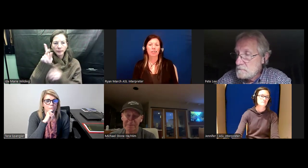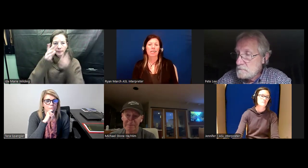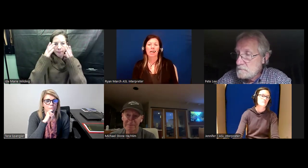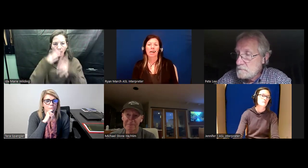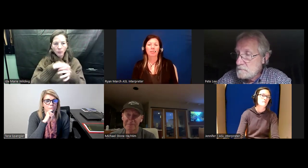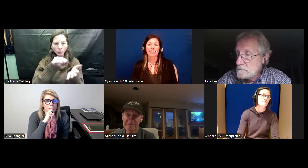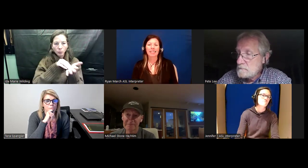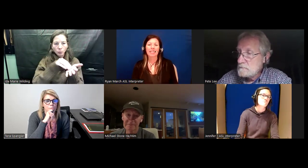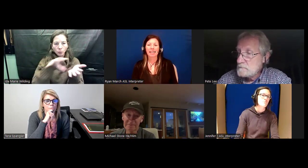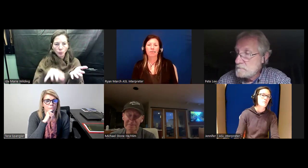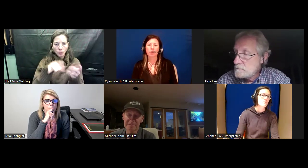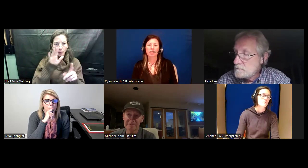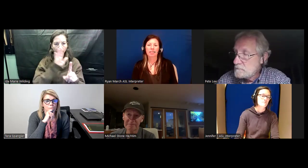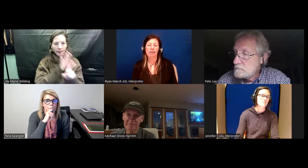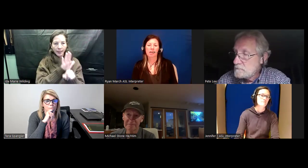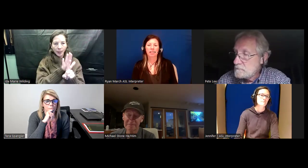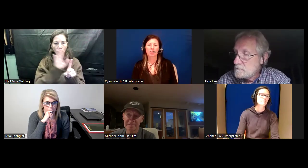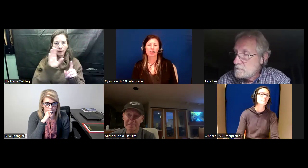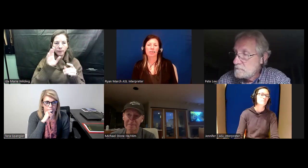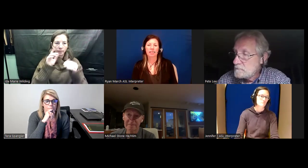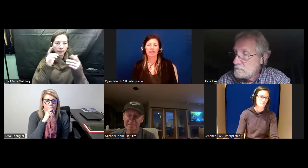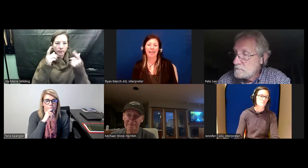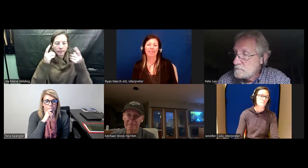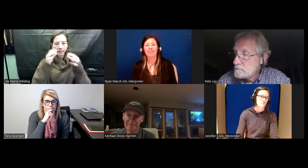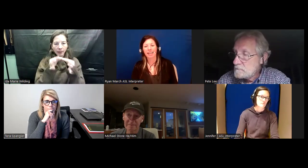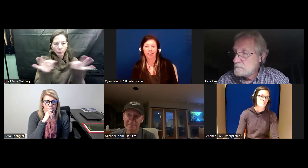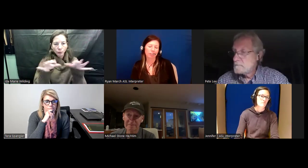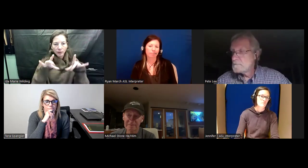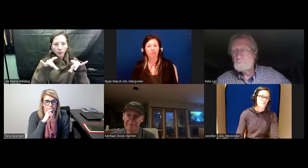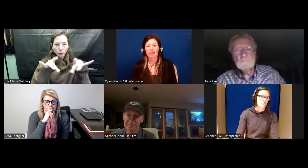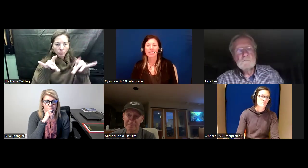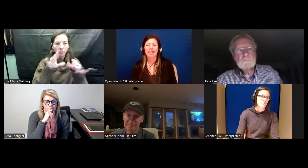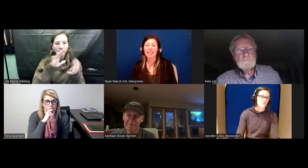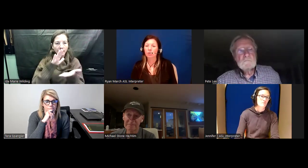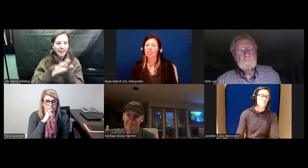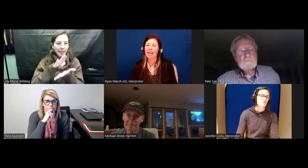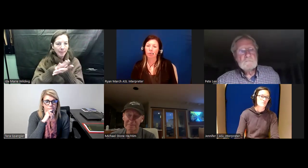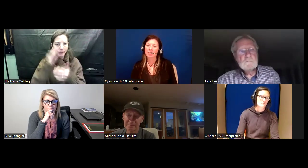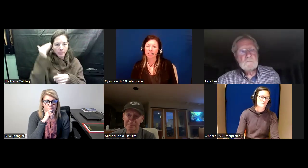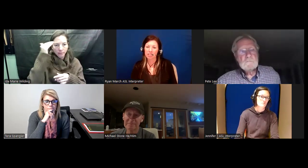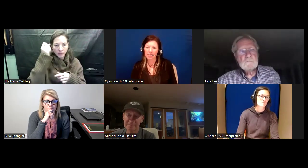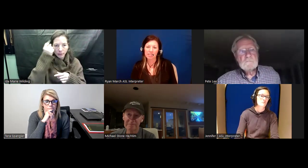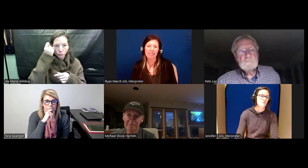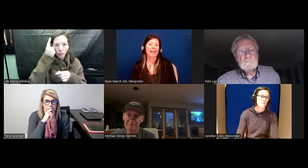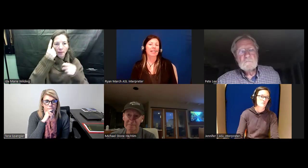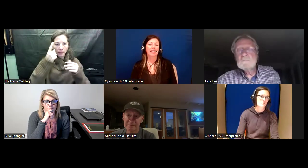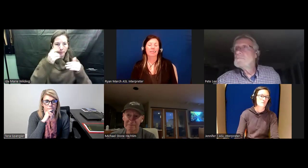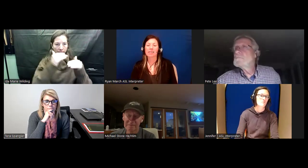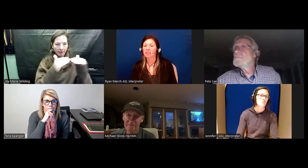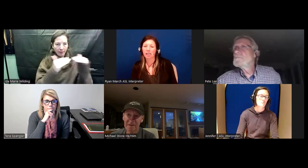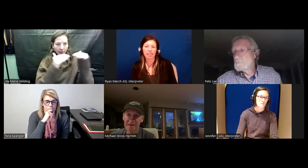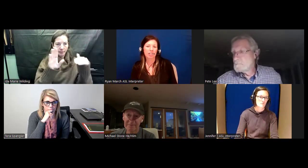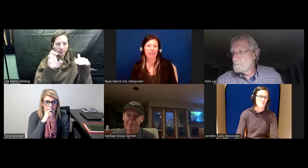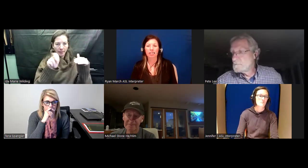No, Lead K focuses on students and their language acquisition,